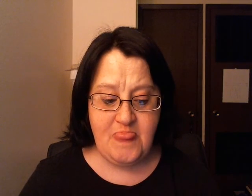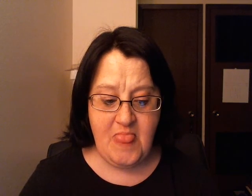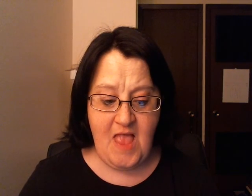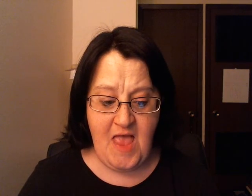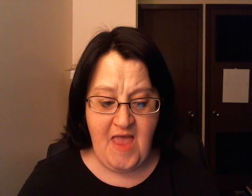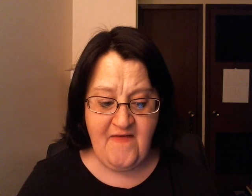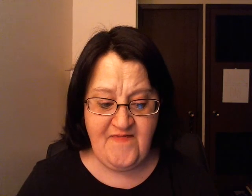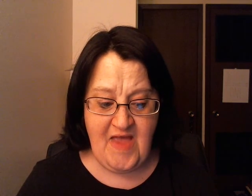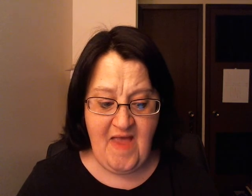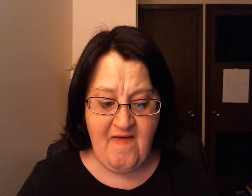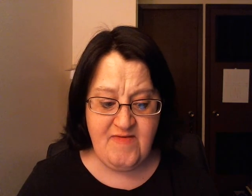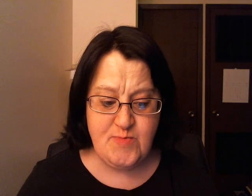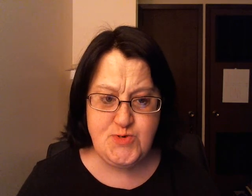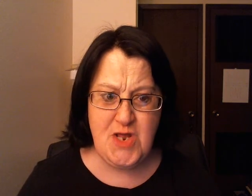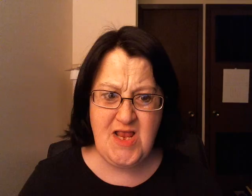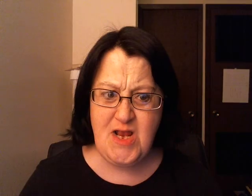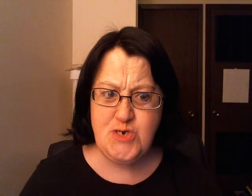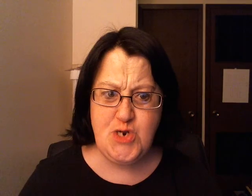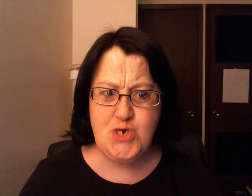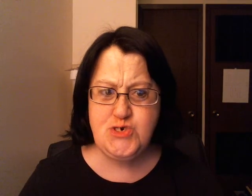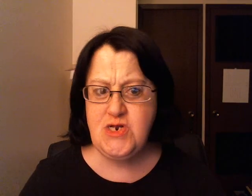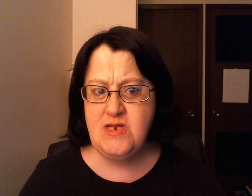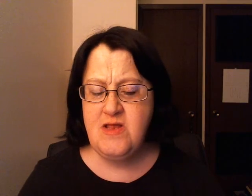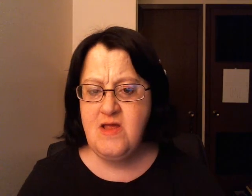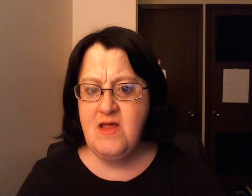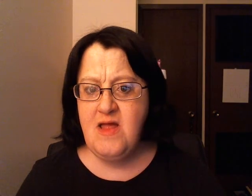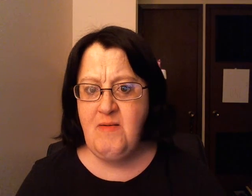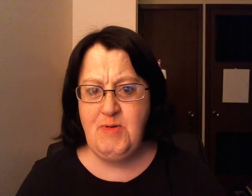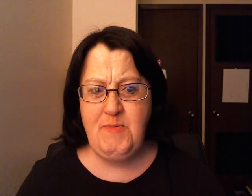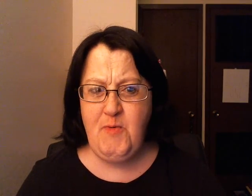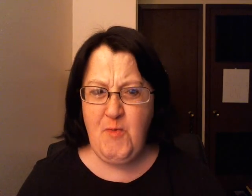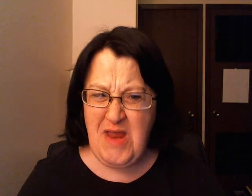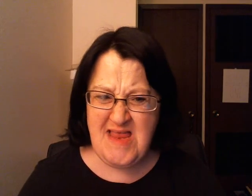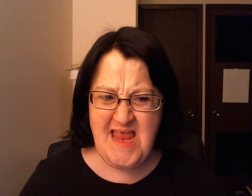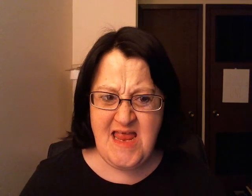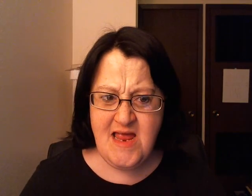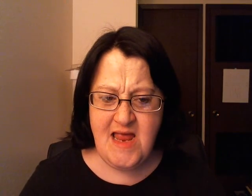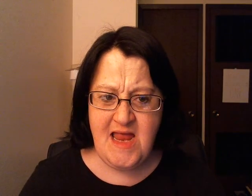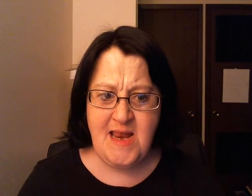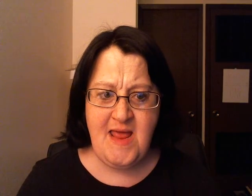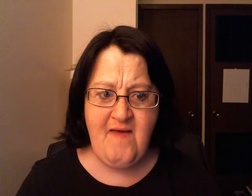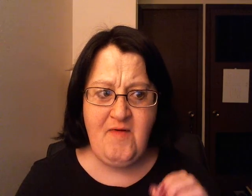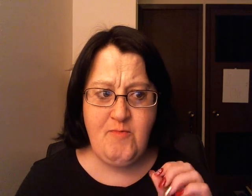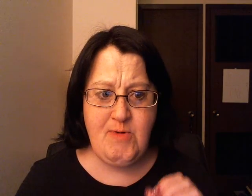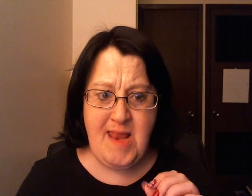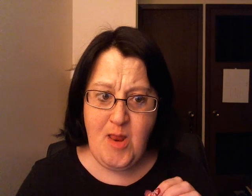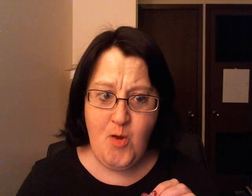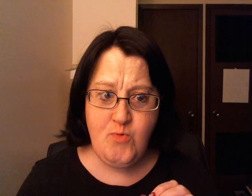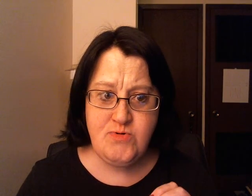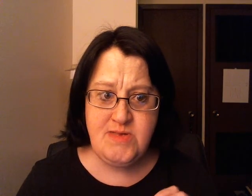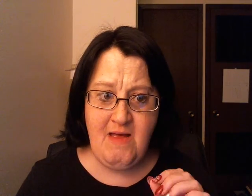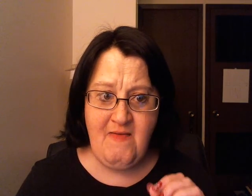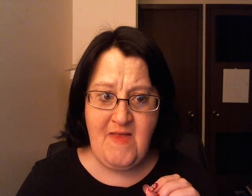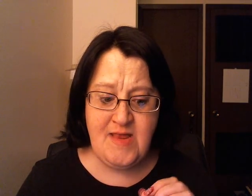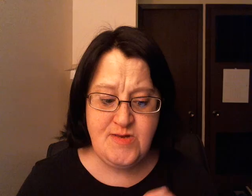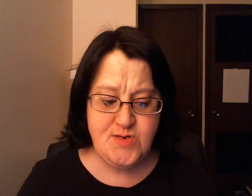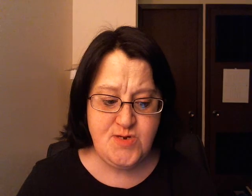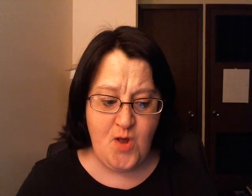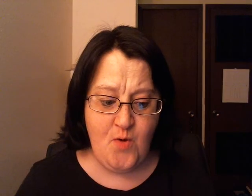I have that, I have some chest congestion. I'm a little bit wheezy and I have a runny nose now and then. So,